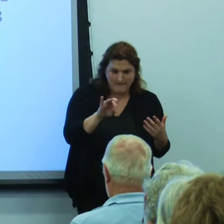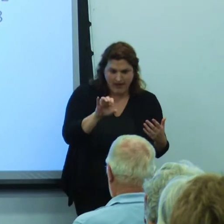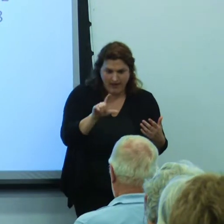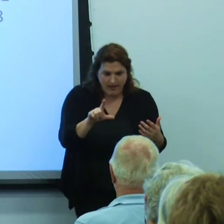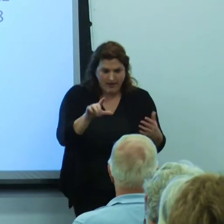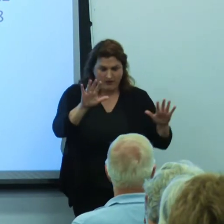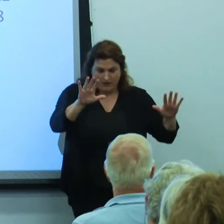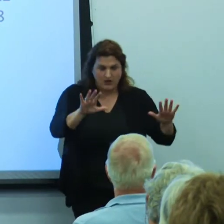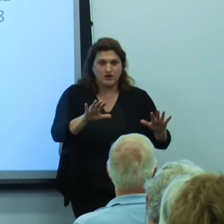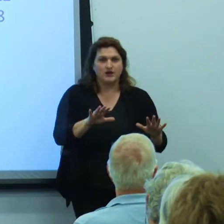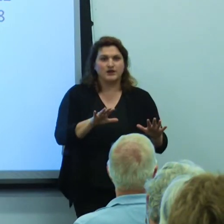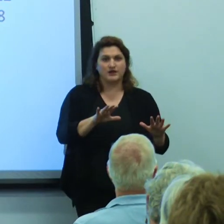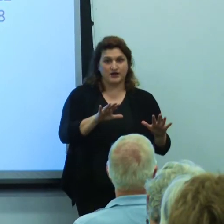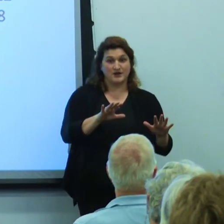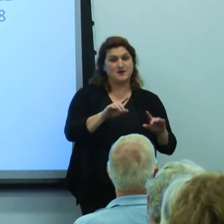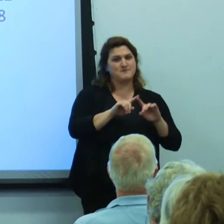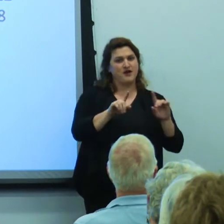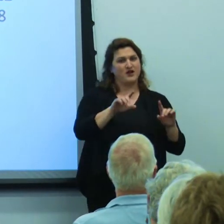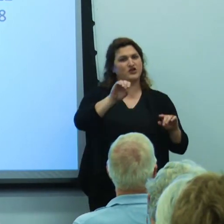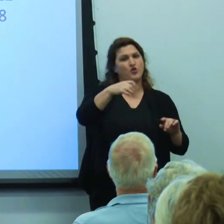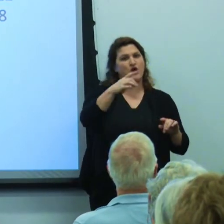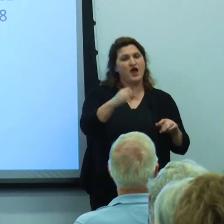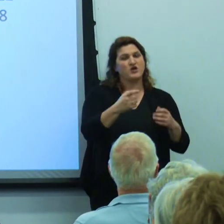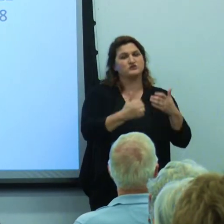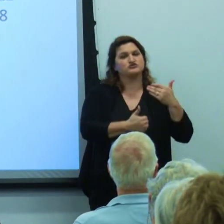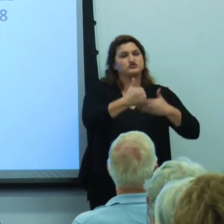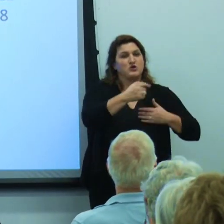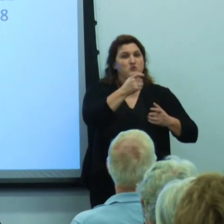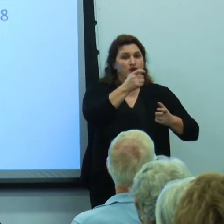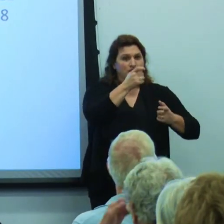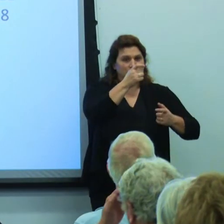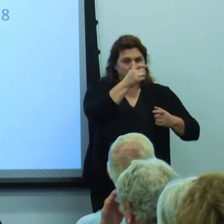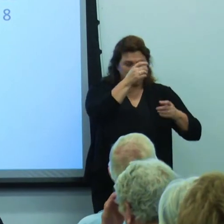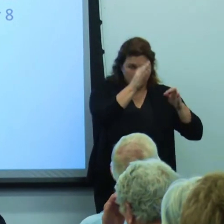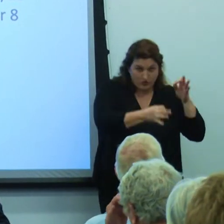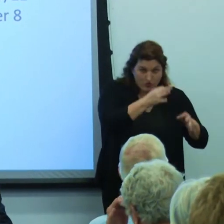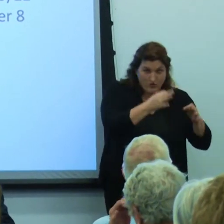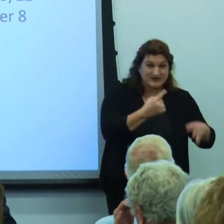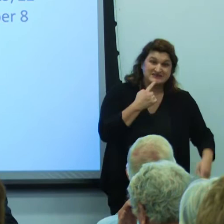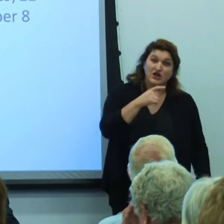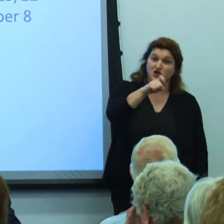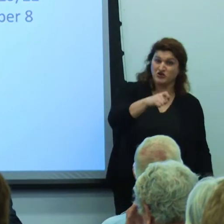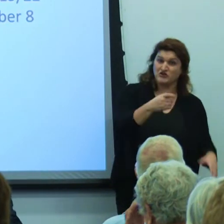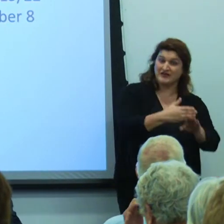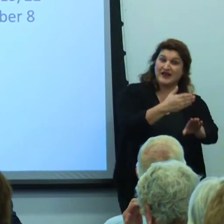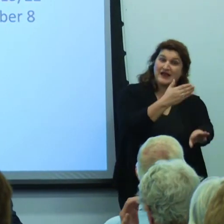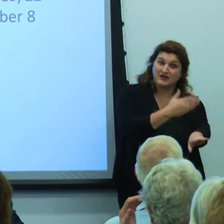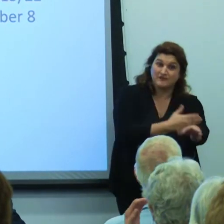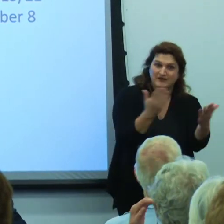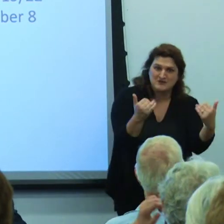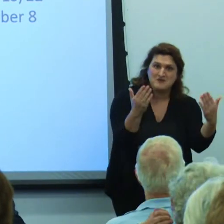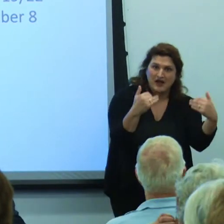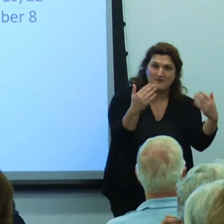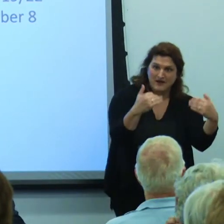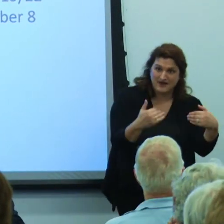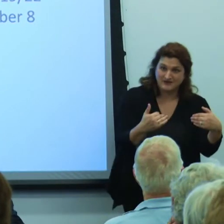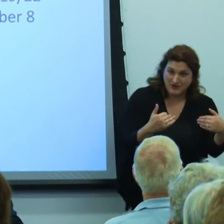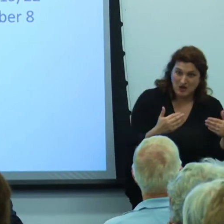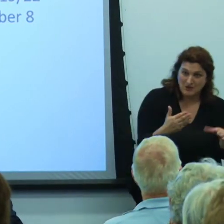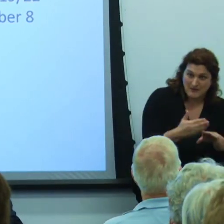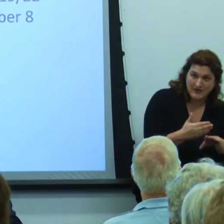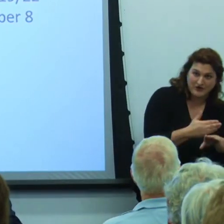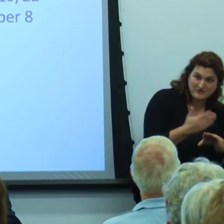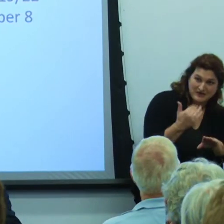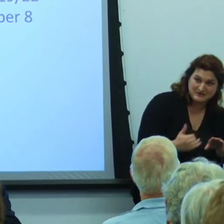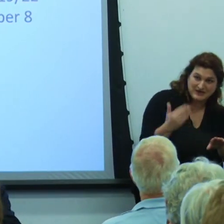you do better. But what they didn't do is not just give the, like, hey, do better, here's a carrot, come on, do better. They didn't give them the